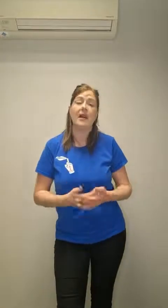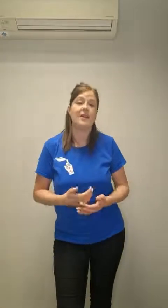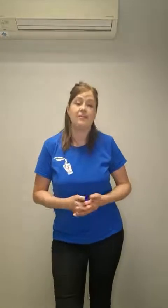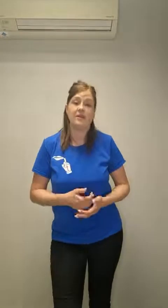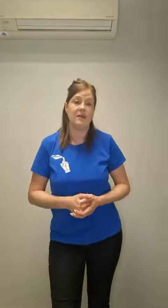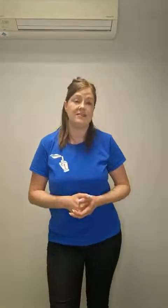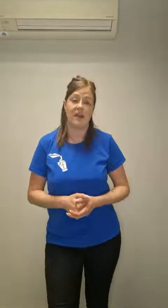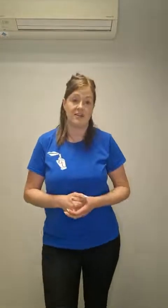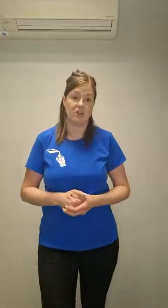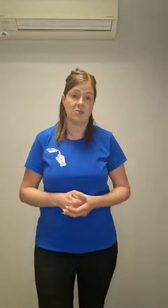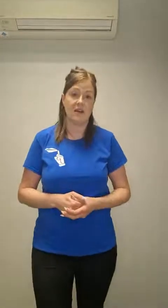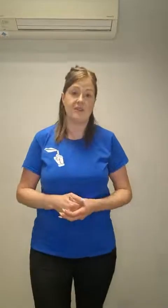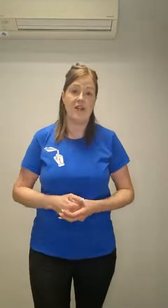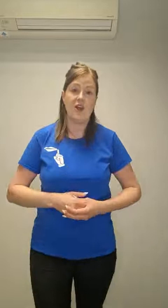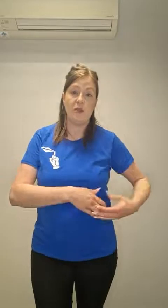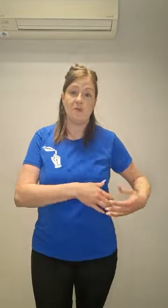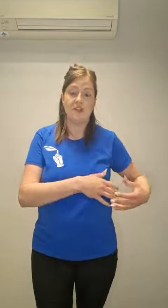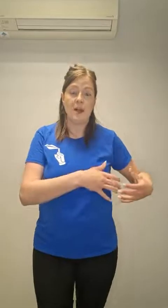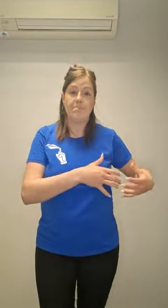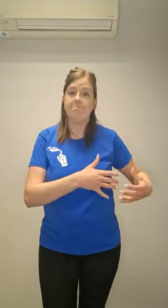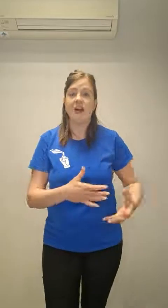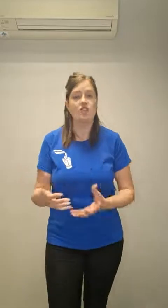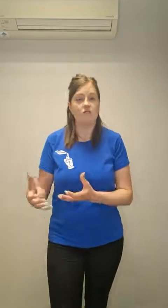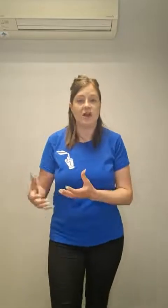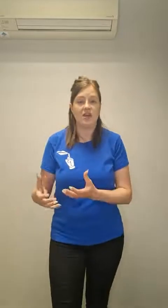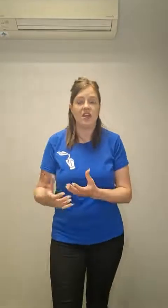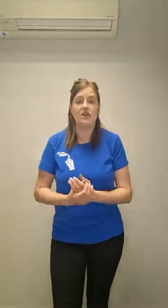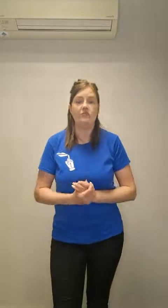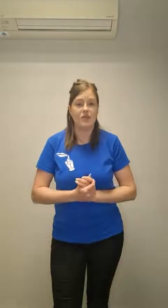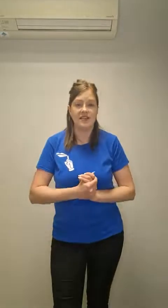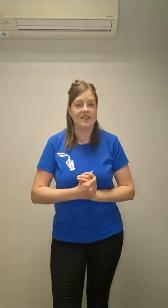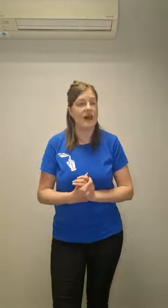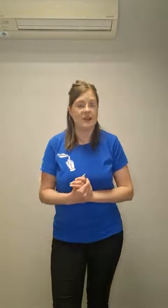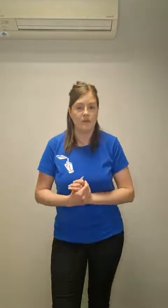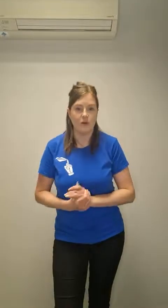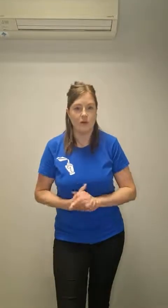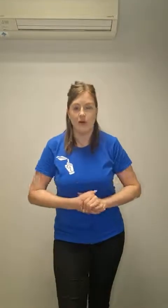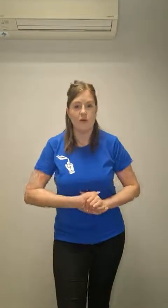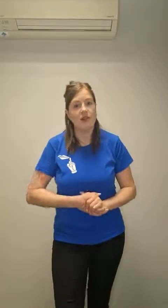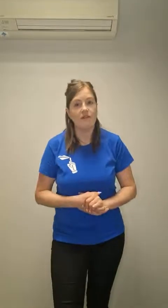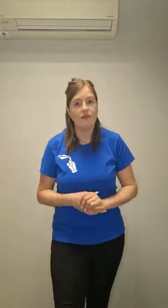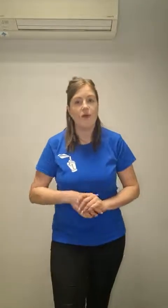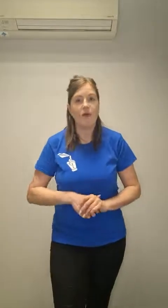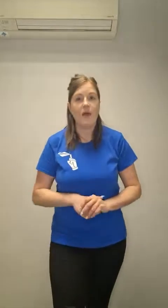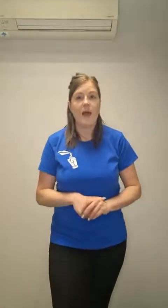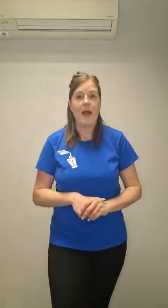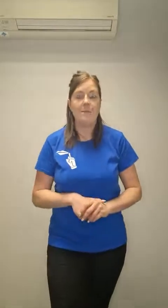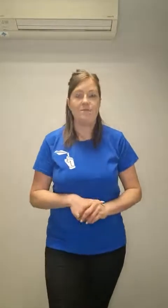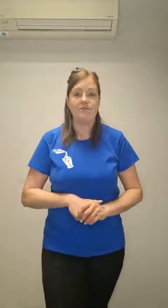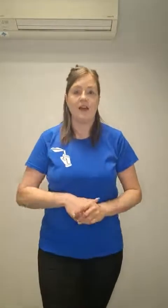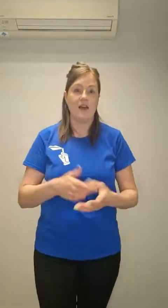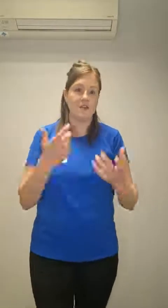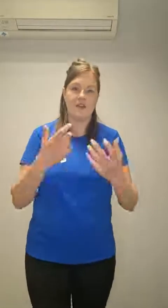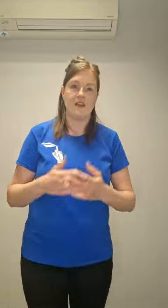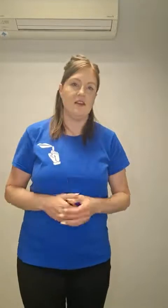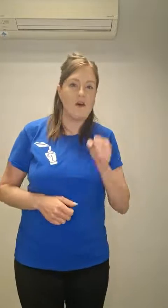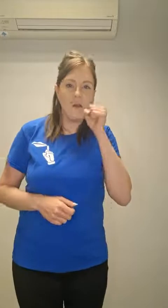please, please get in touch with us. We would much rather give you exactly what you are looking for. Like we did earlier on, we did the